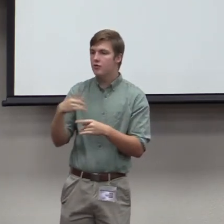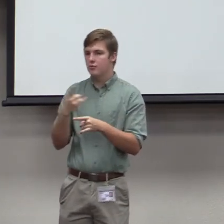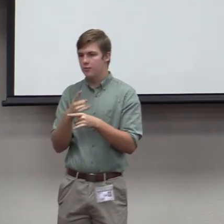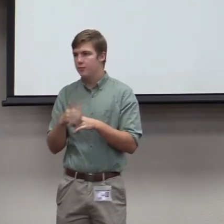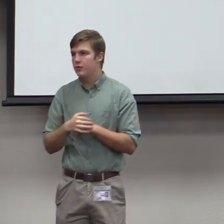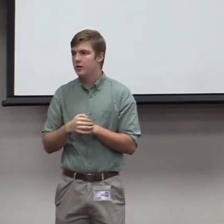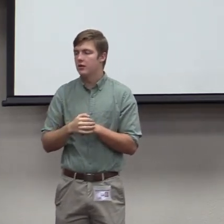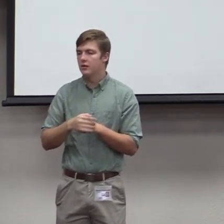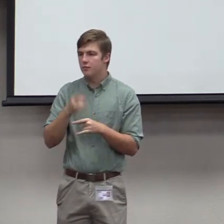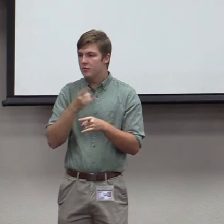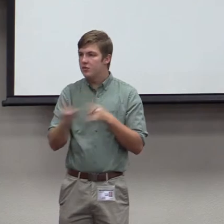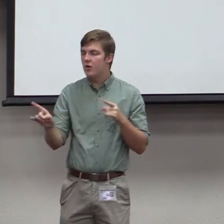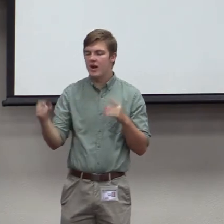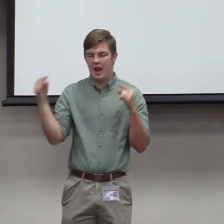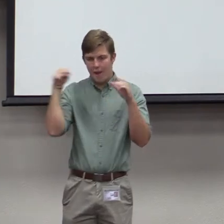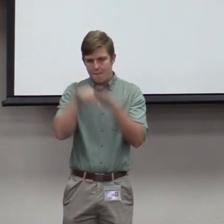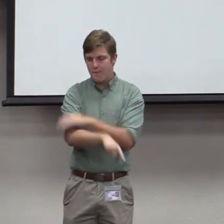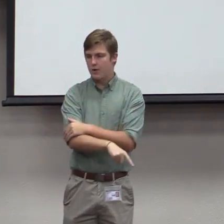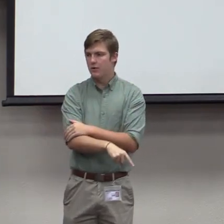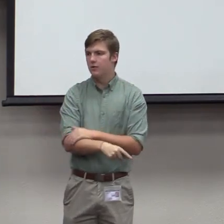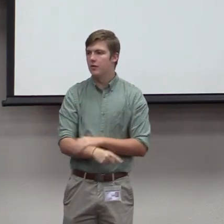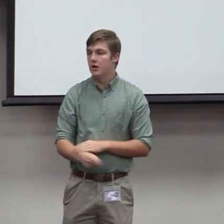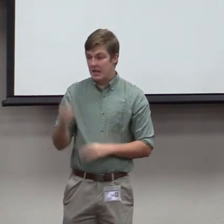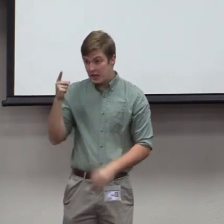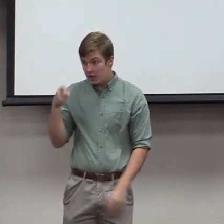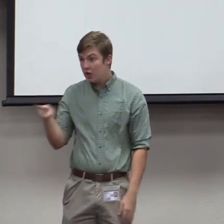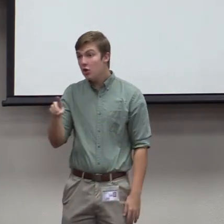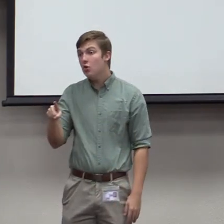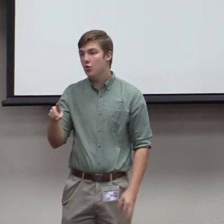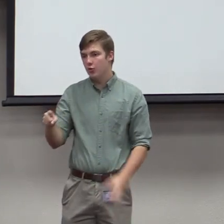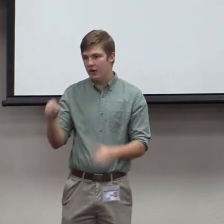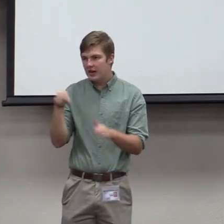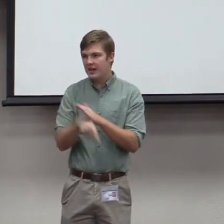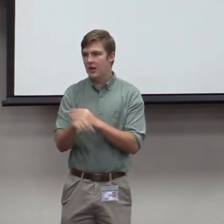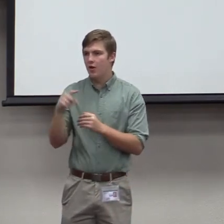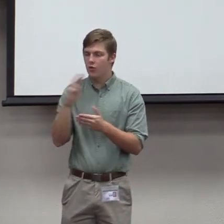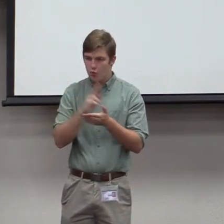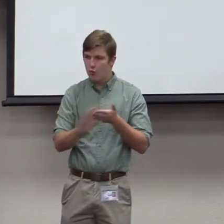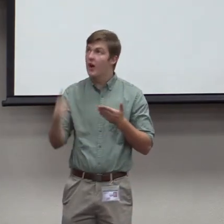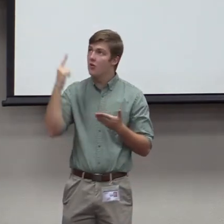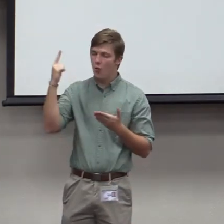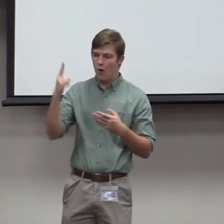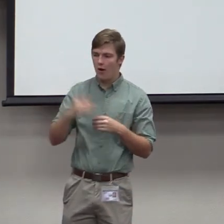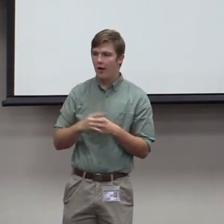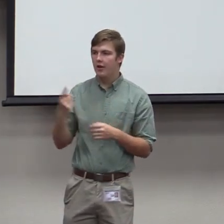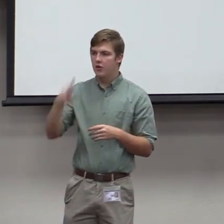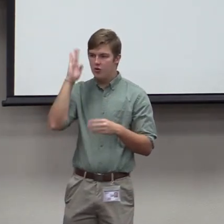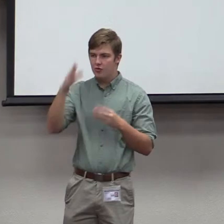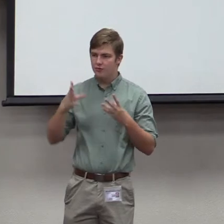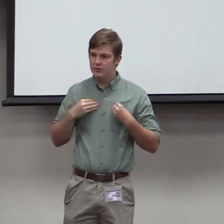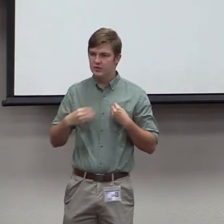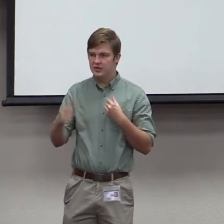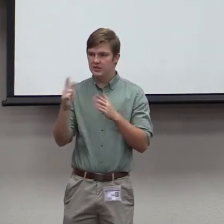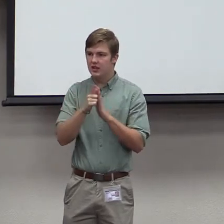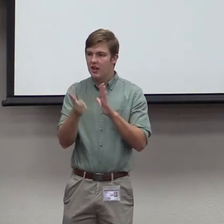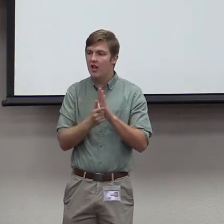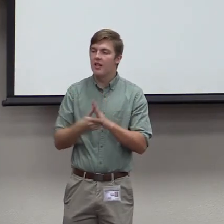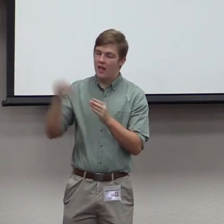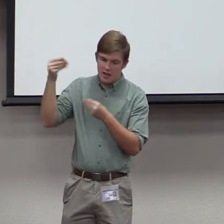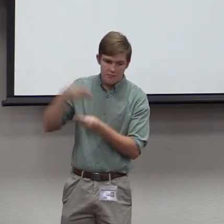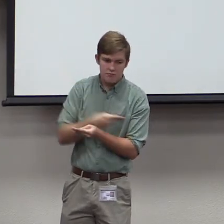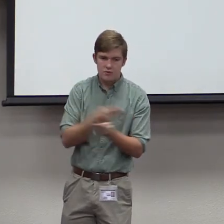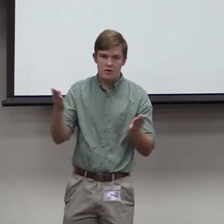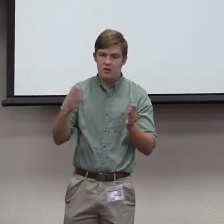and murdered. That's it. You specifically killed the righteous one. You who received the law as delivered by angels